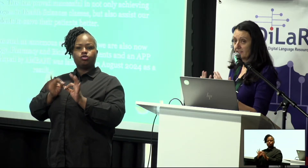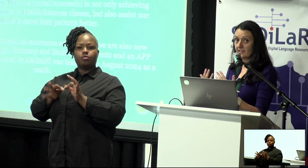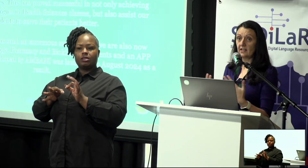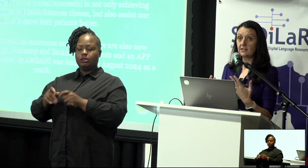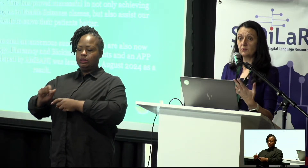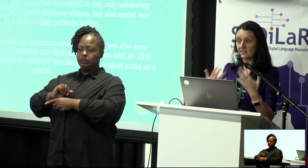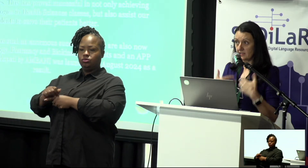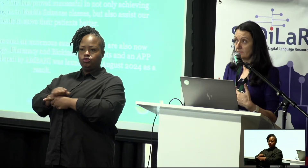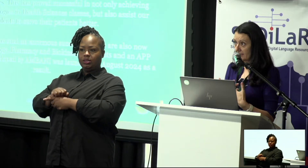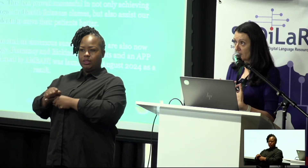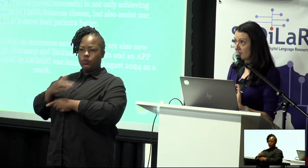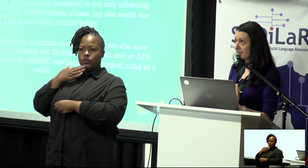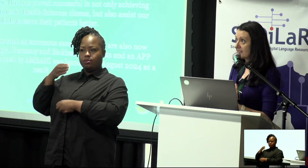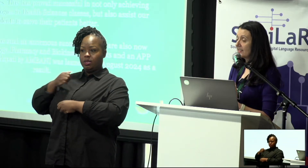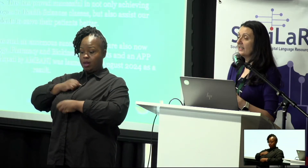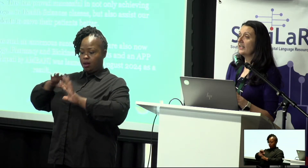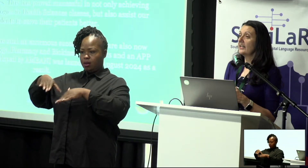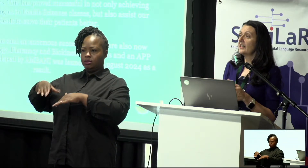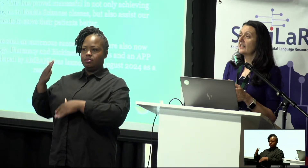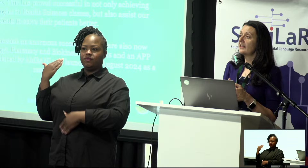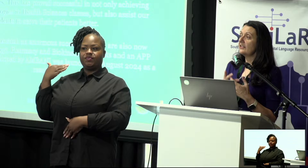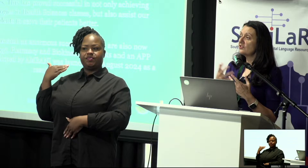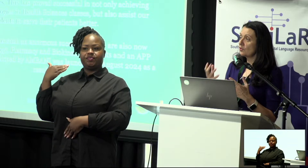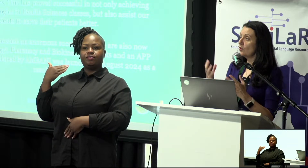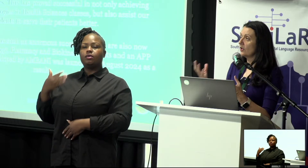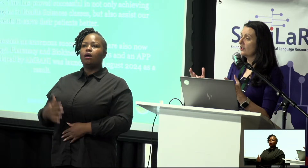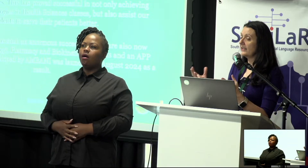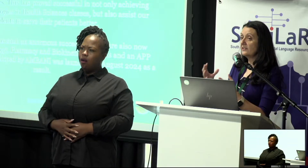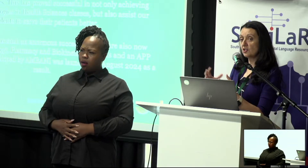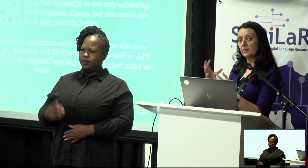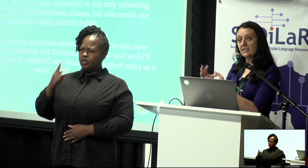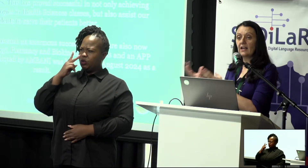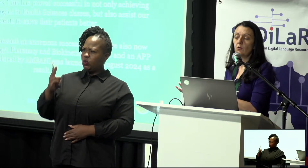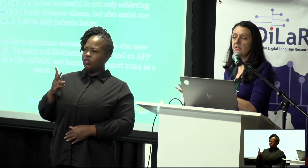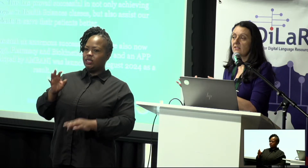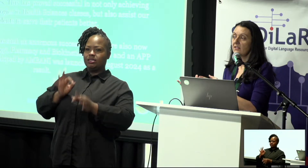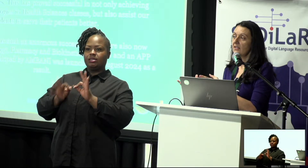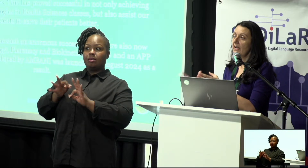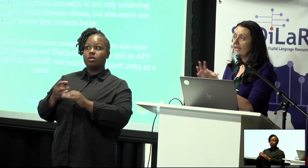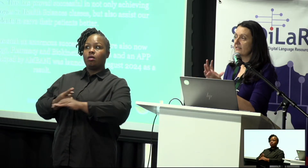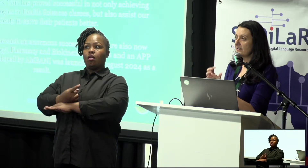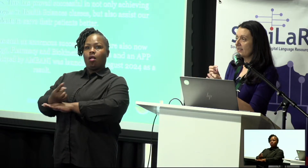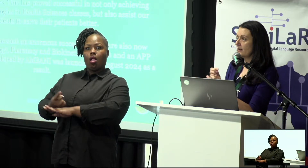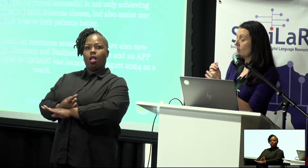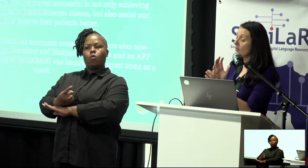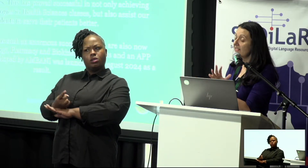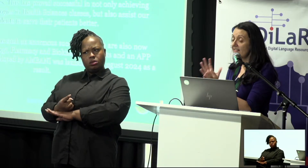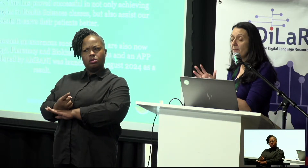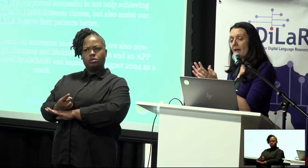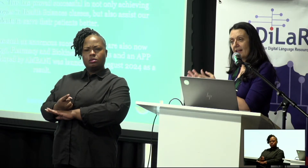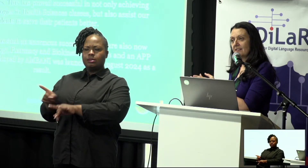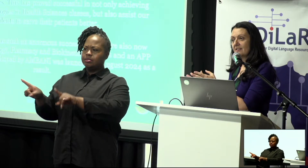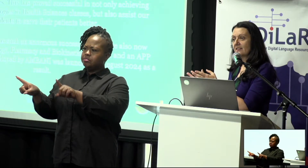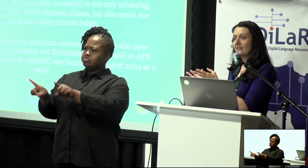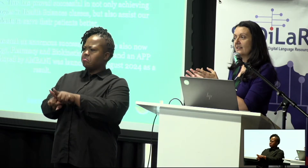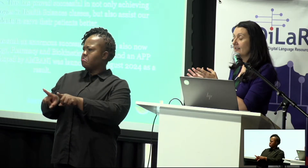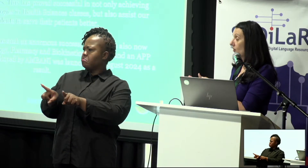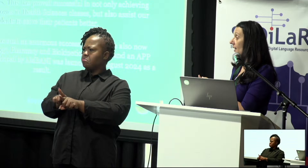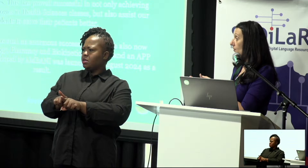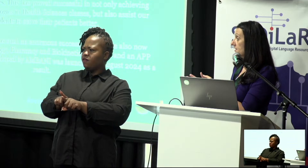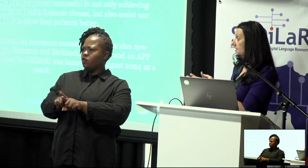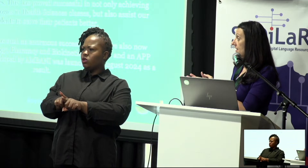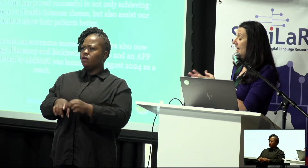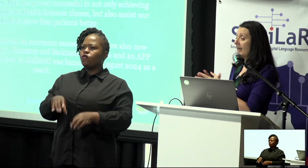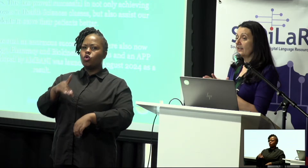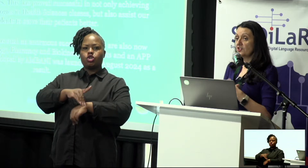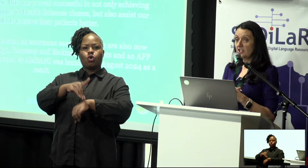we trained, that was in my classes, they saw her interpreting hours as the same as